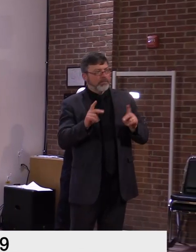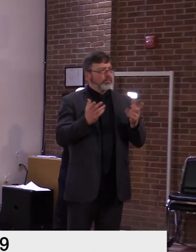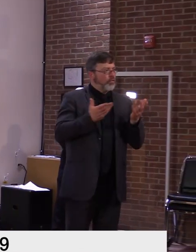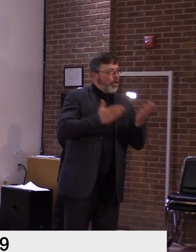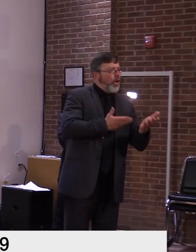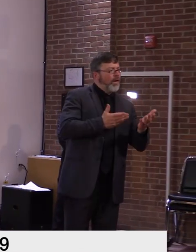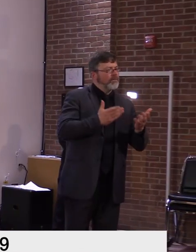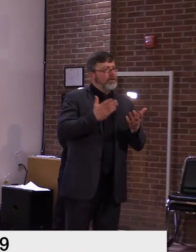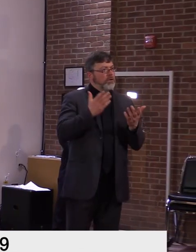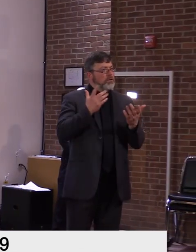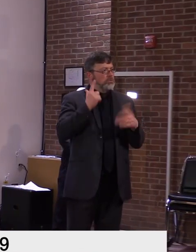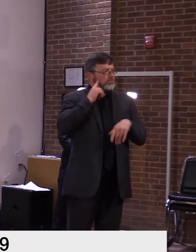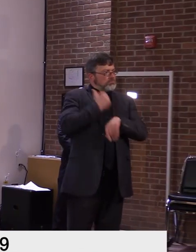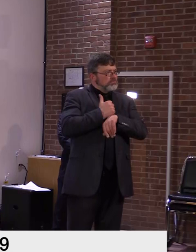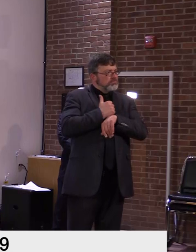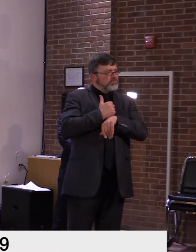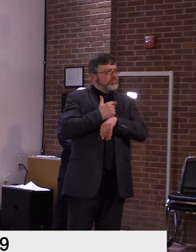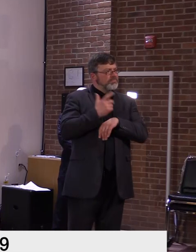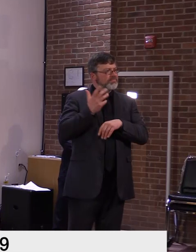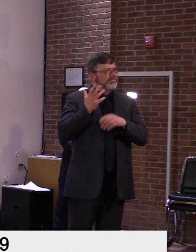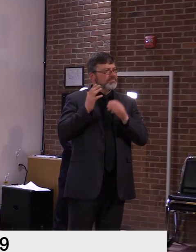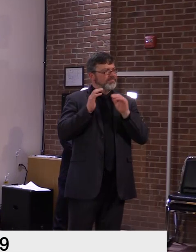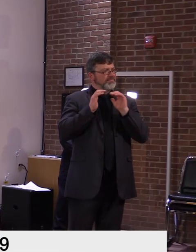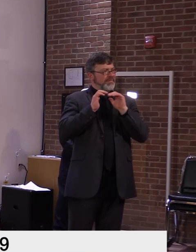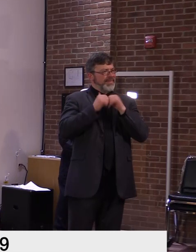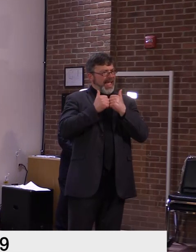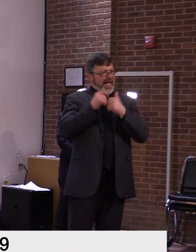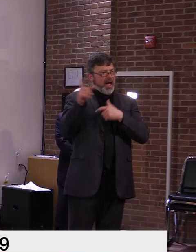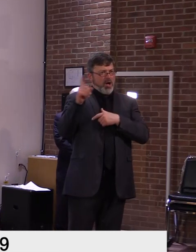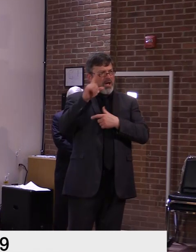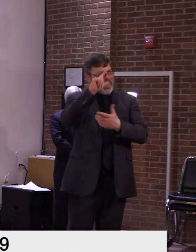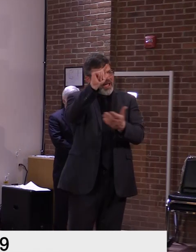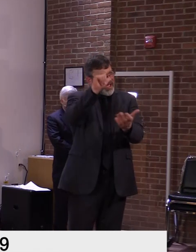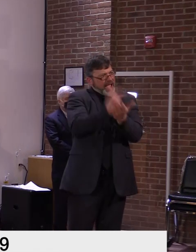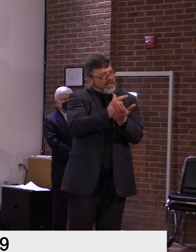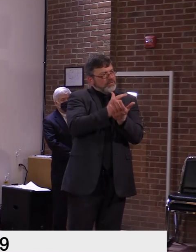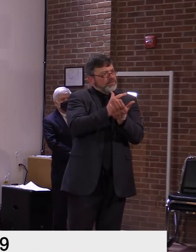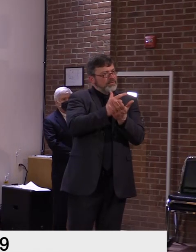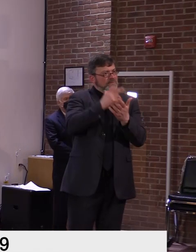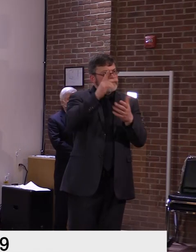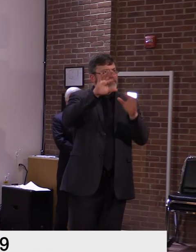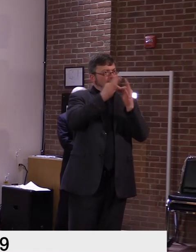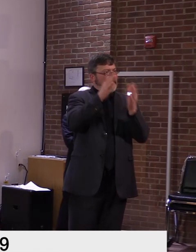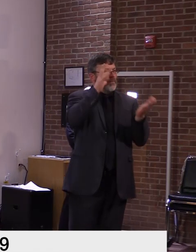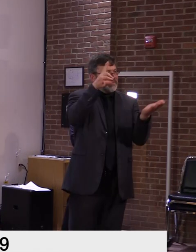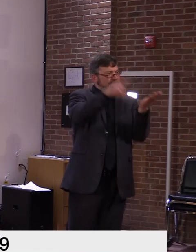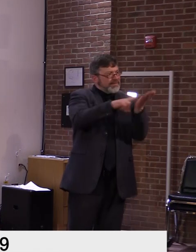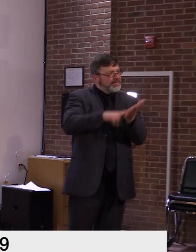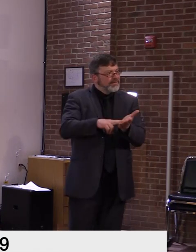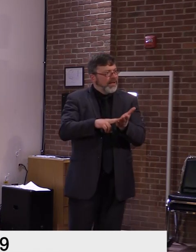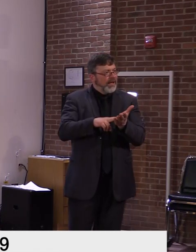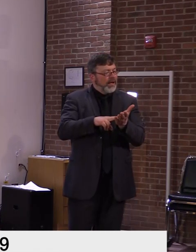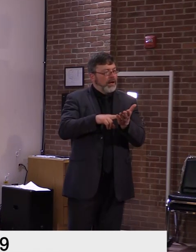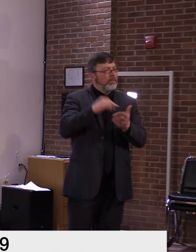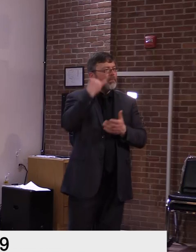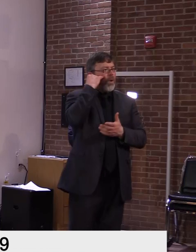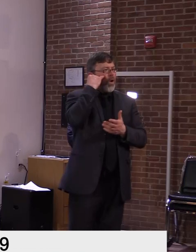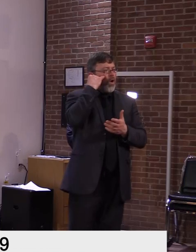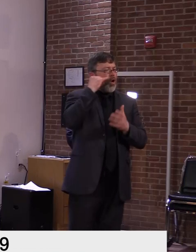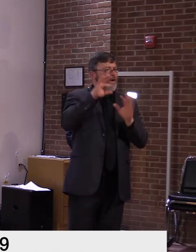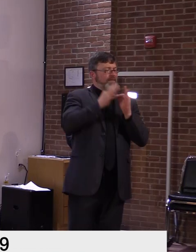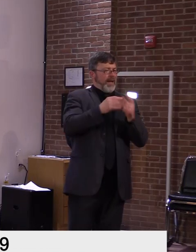up and get involved in these programs, especially those that may not feel like it fits for them and their family?